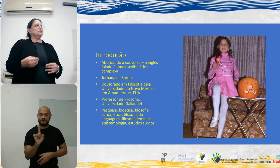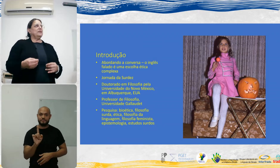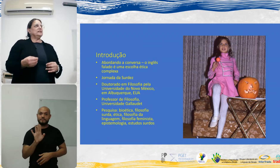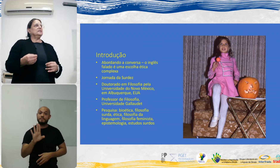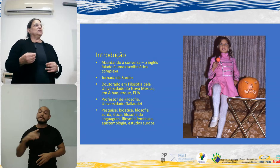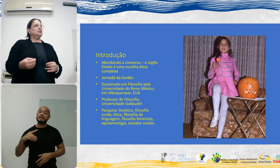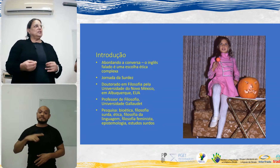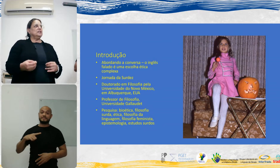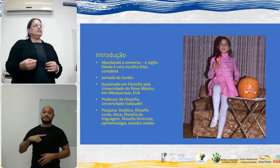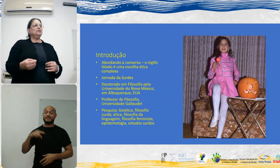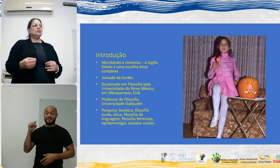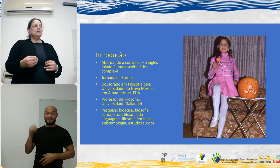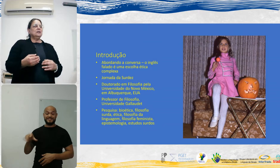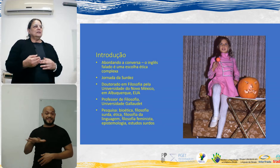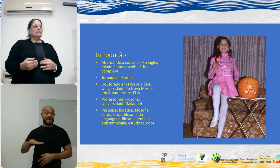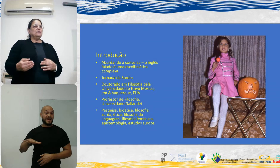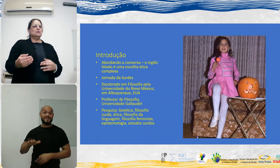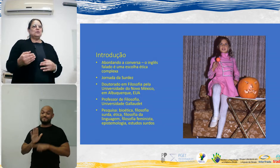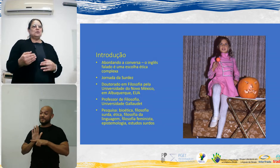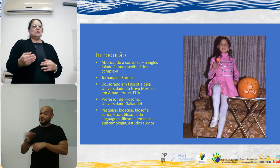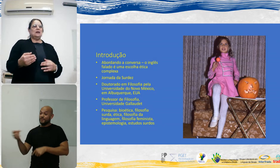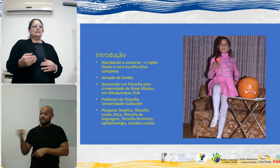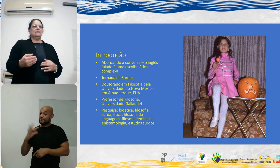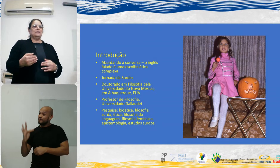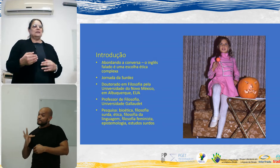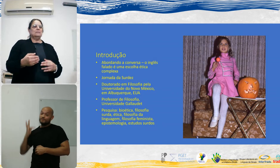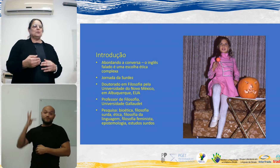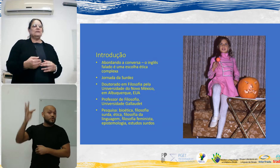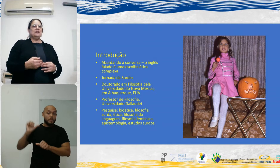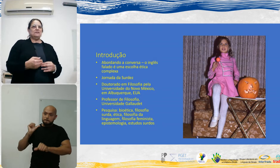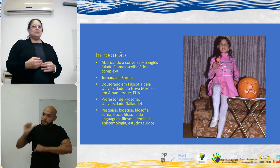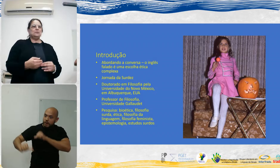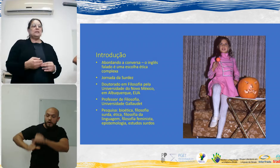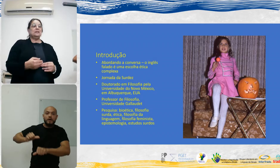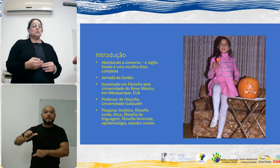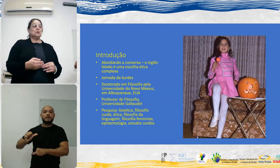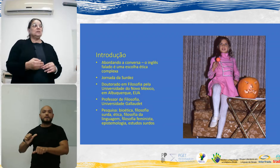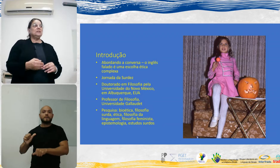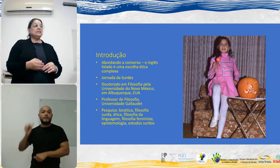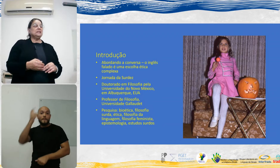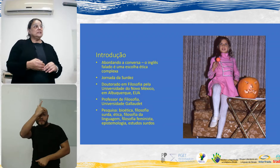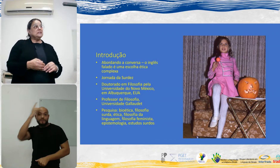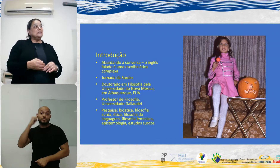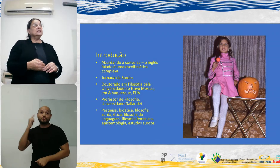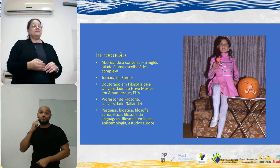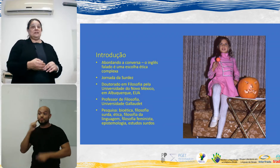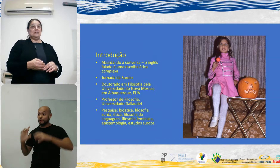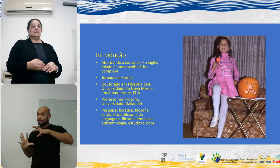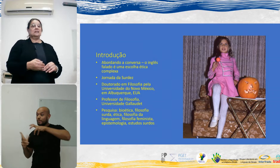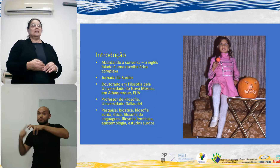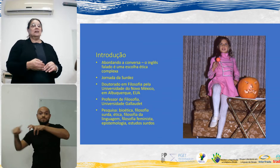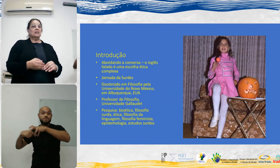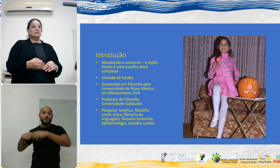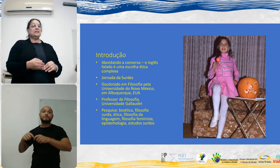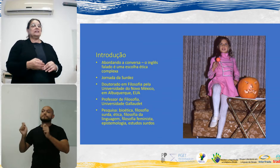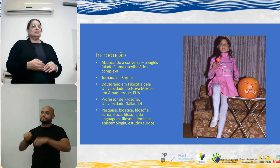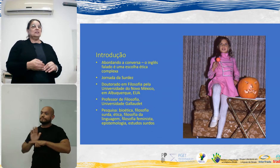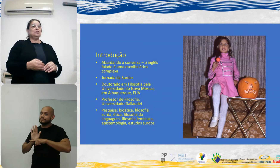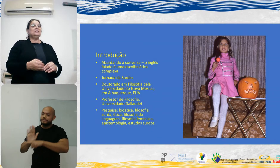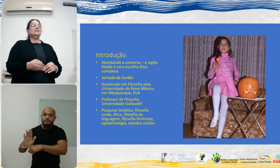potential for that to change the future of the number of deaf children in the world is significant, and